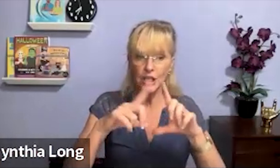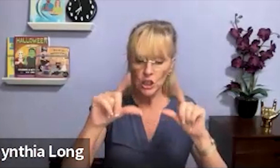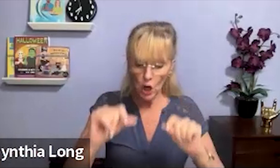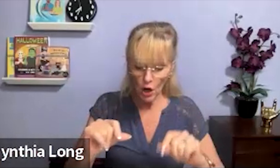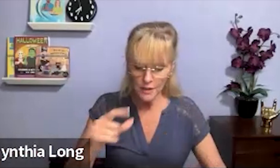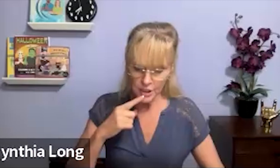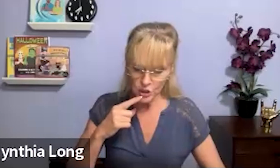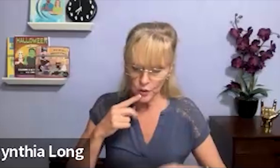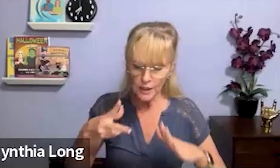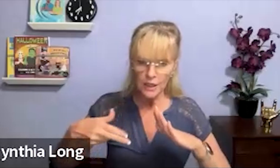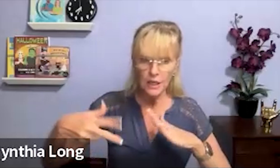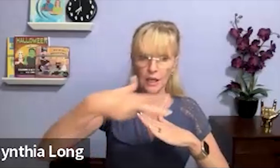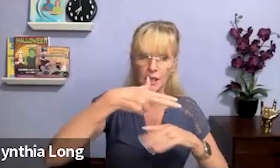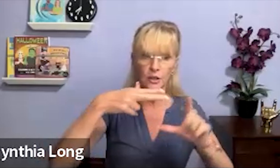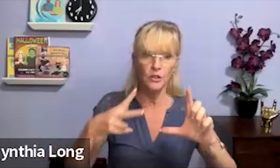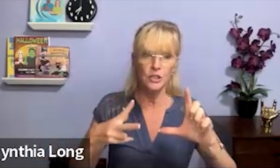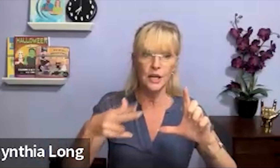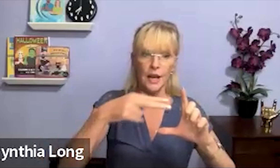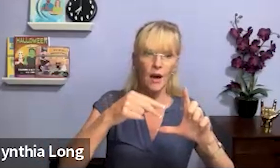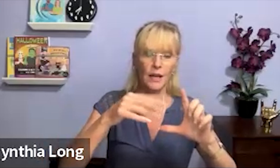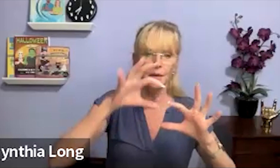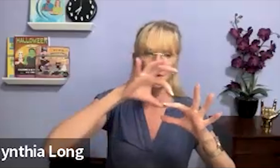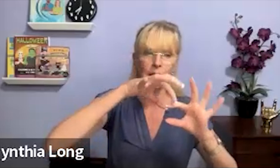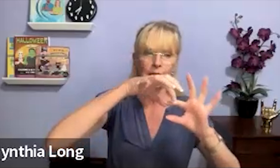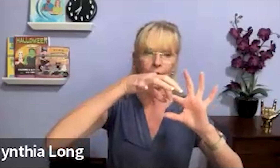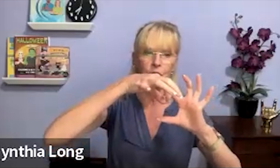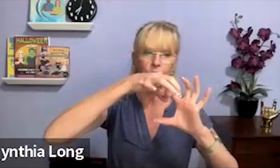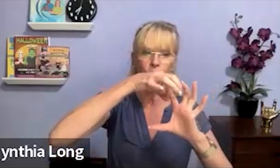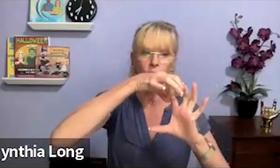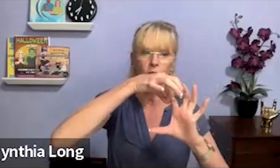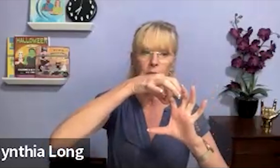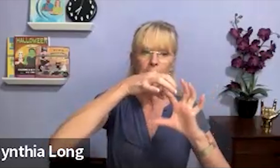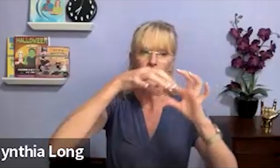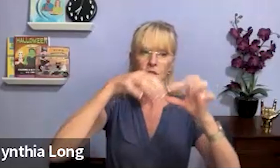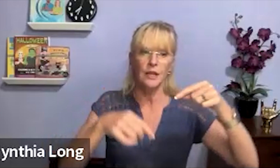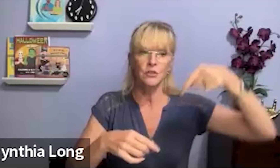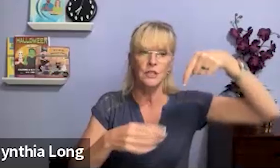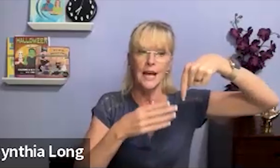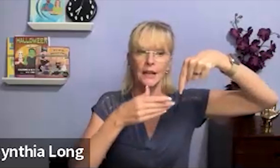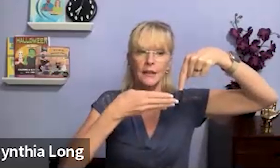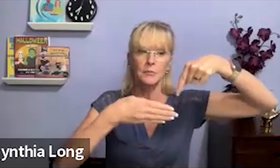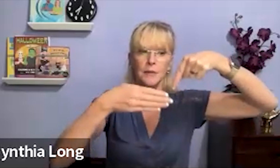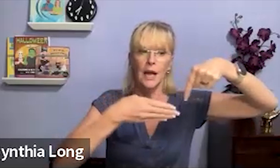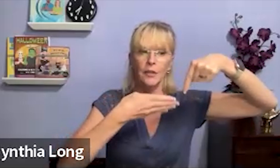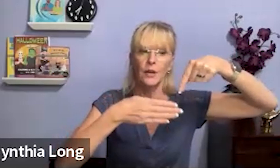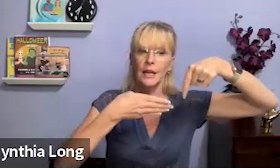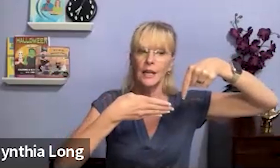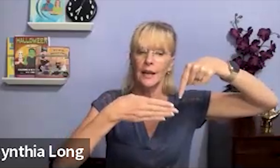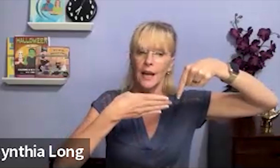conversation cards that you could, just cut out and put like a circle on them so that you just hang them, and they're kind of like